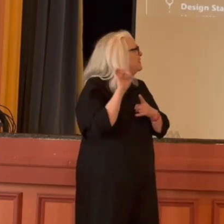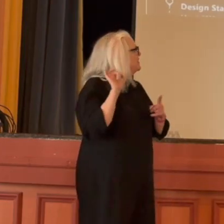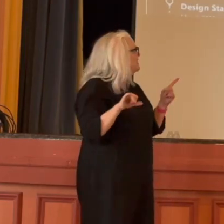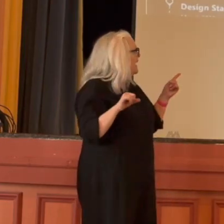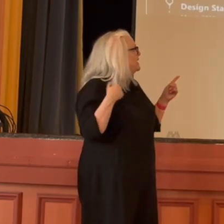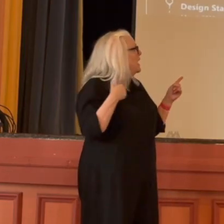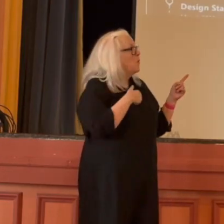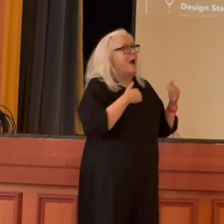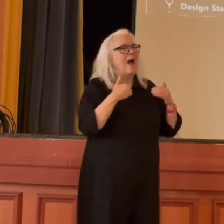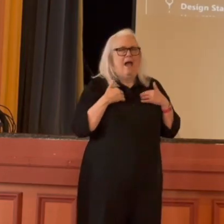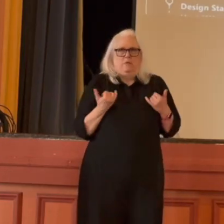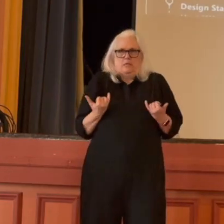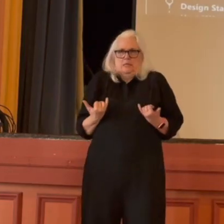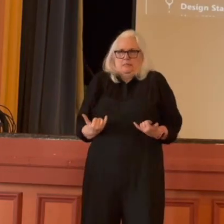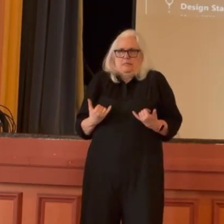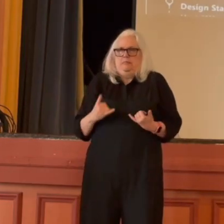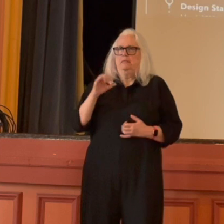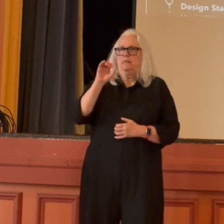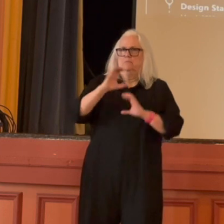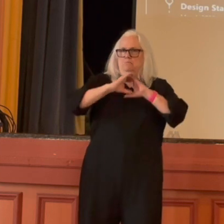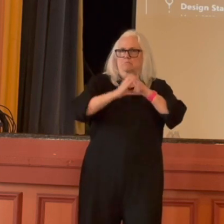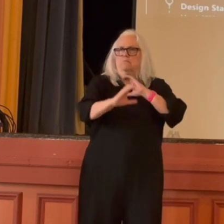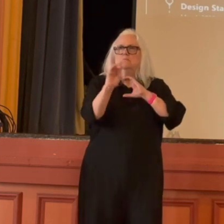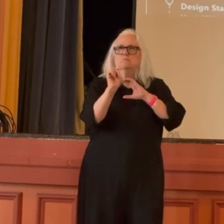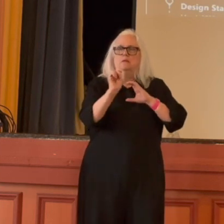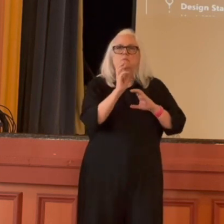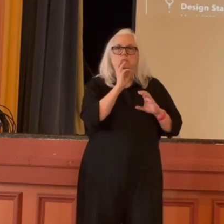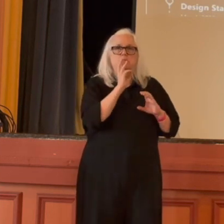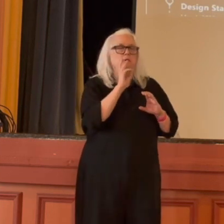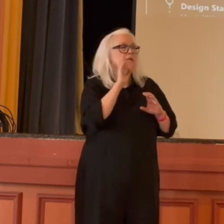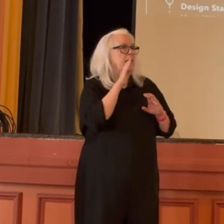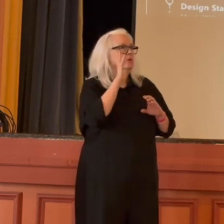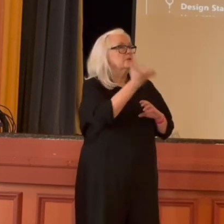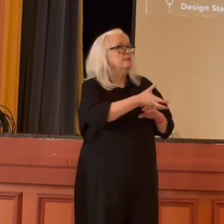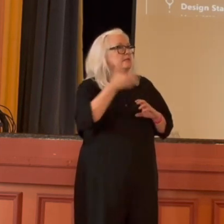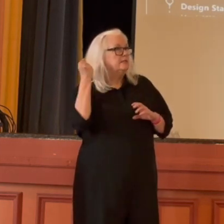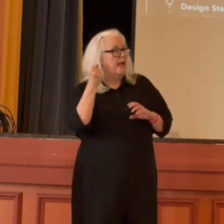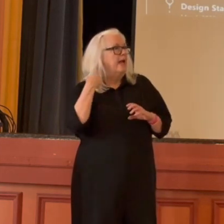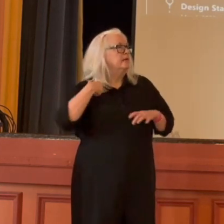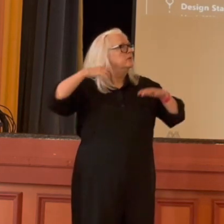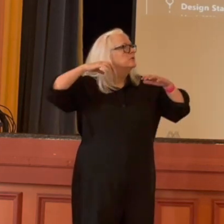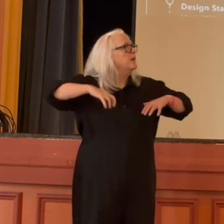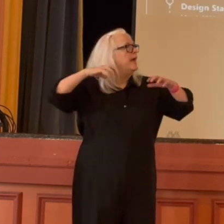There is an existing sewer that is taking stormwater flow from the